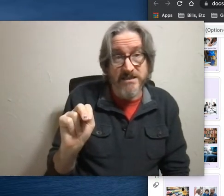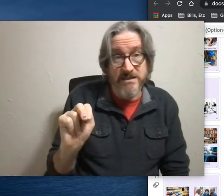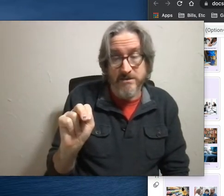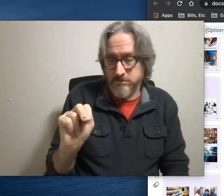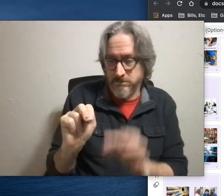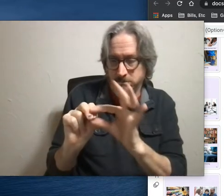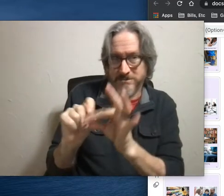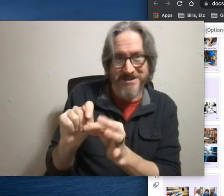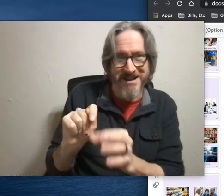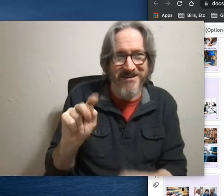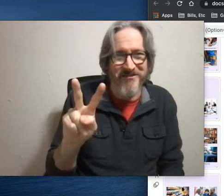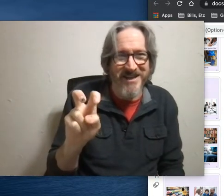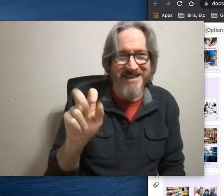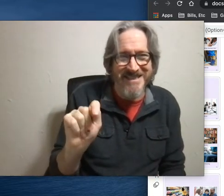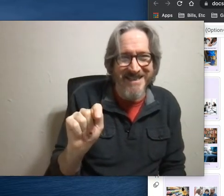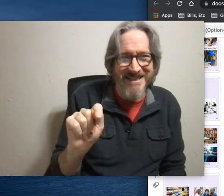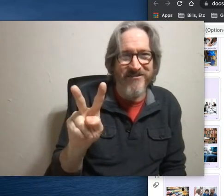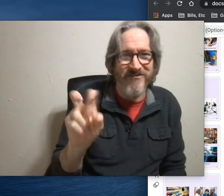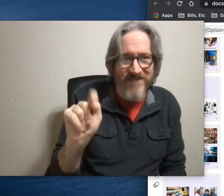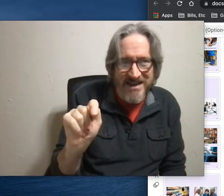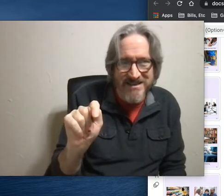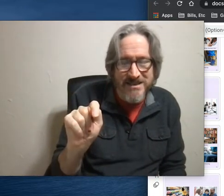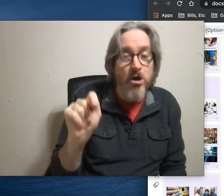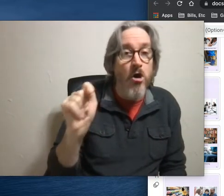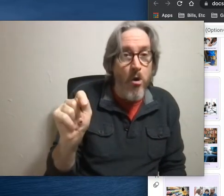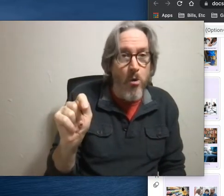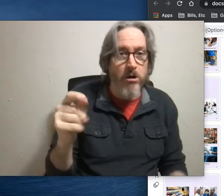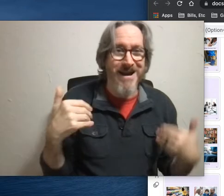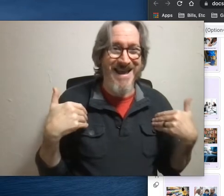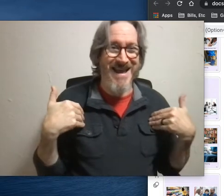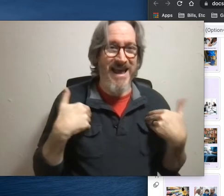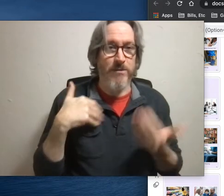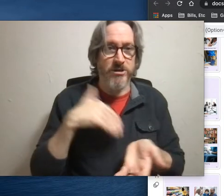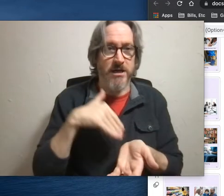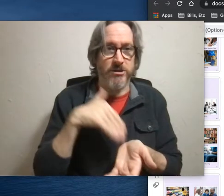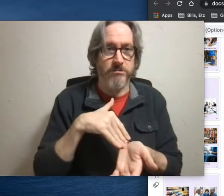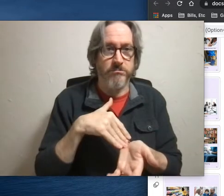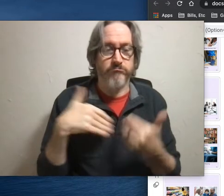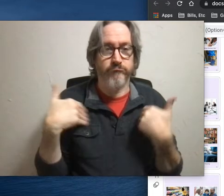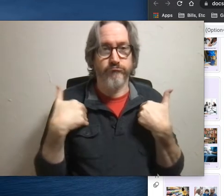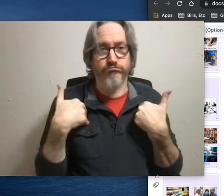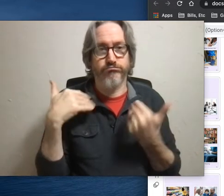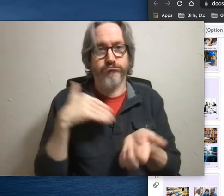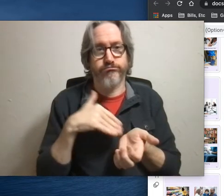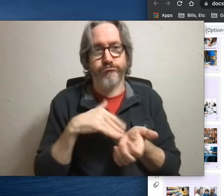Vet. V-E-T. Vet. Or animal doctor.